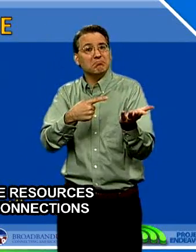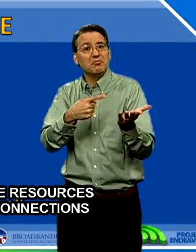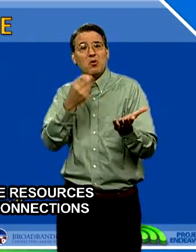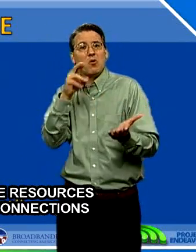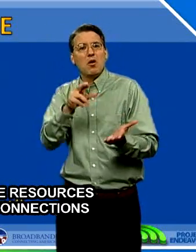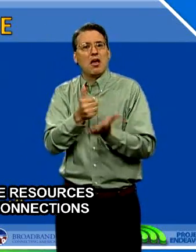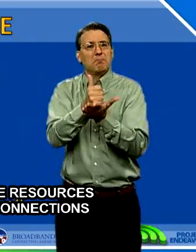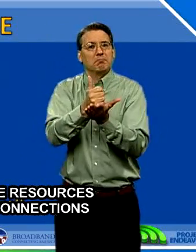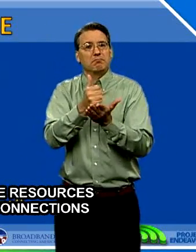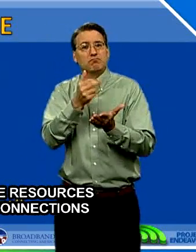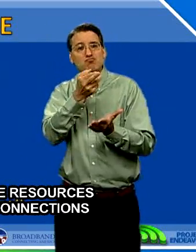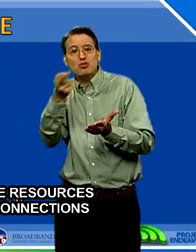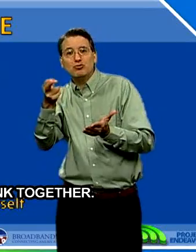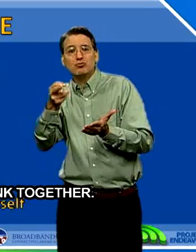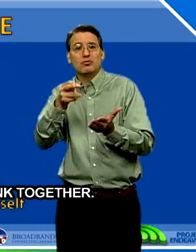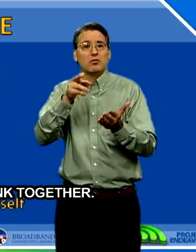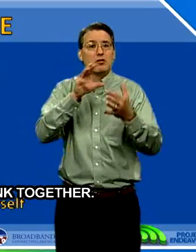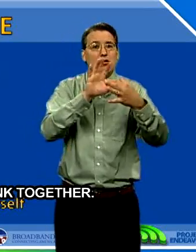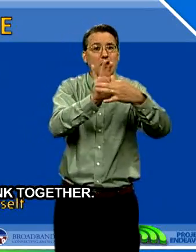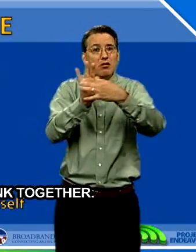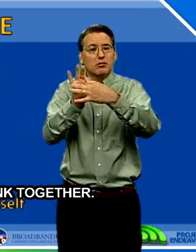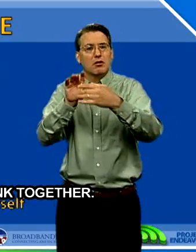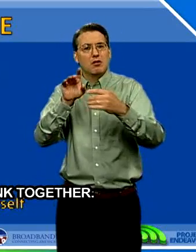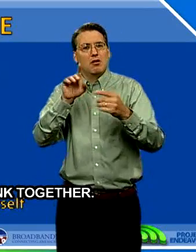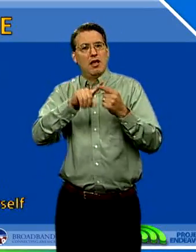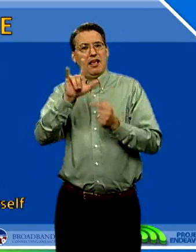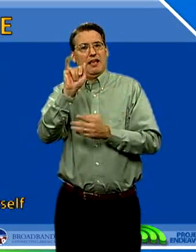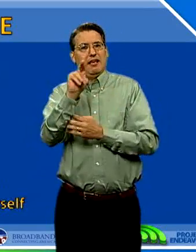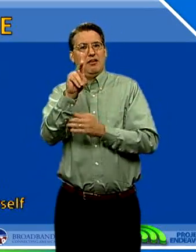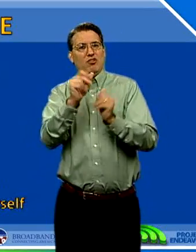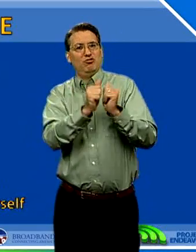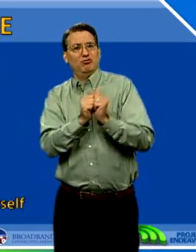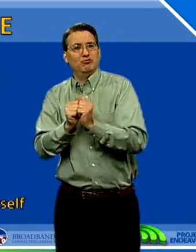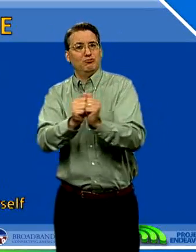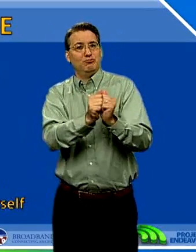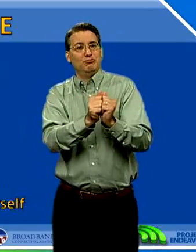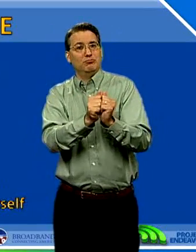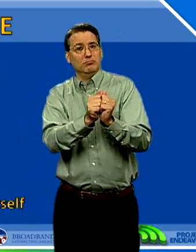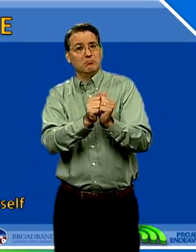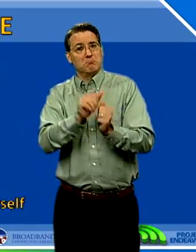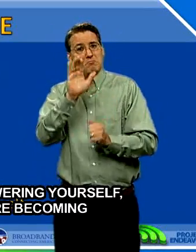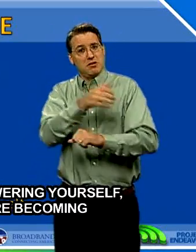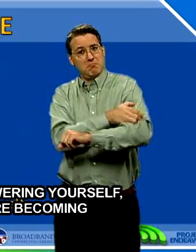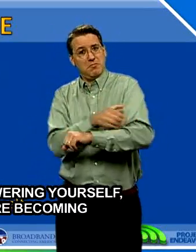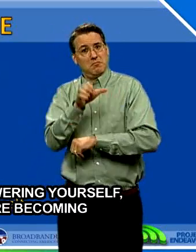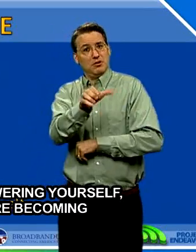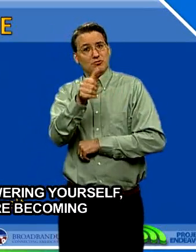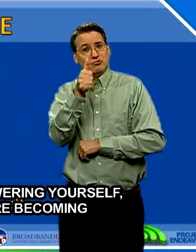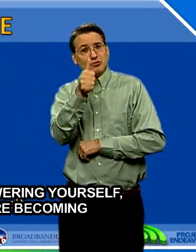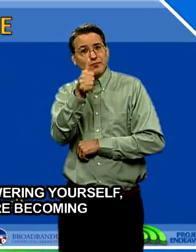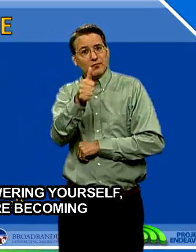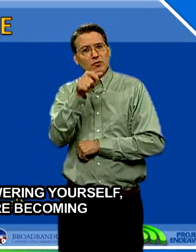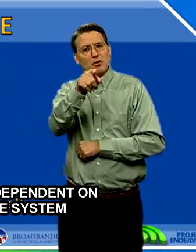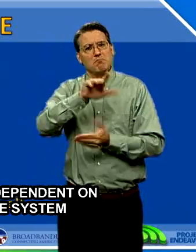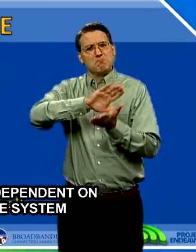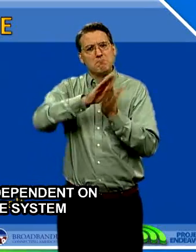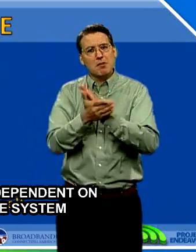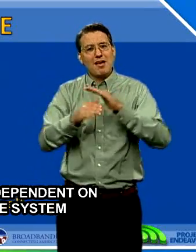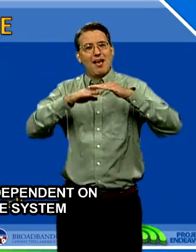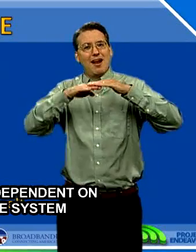of the resources and connections to link together. By empowering yourself, you're becoming less dependent